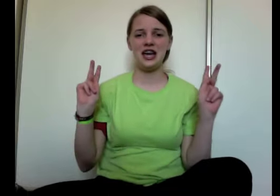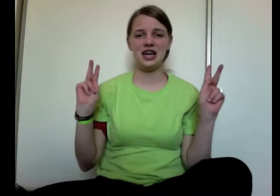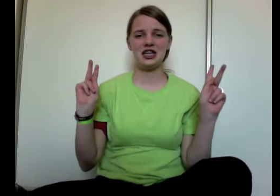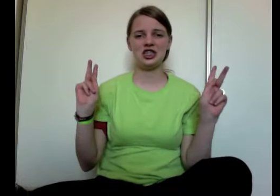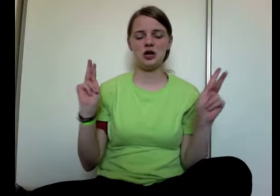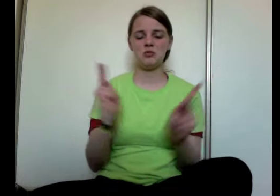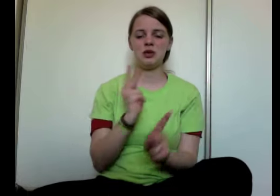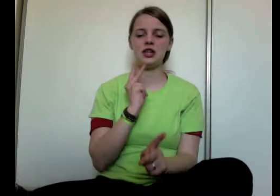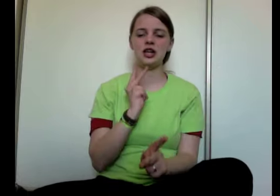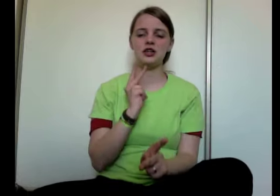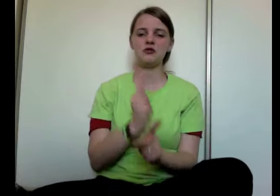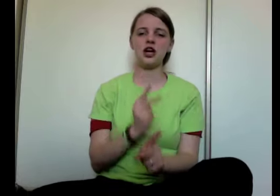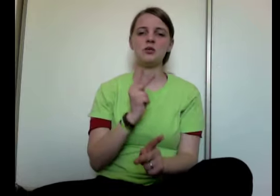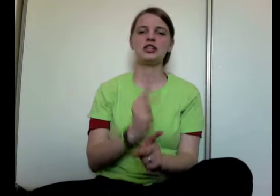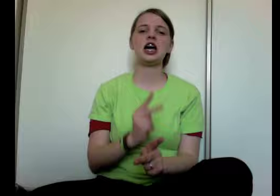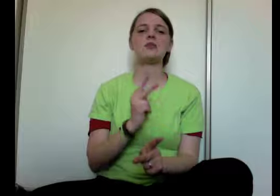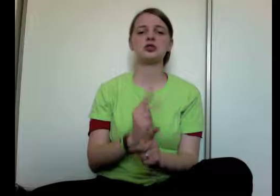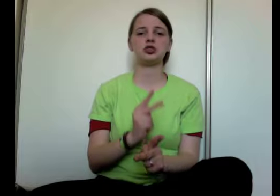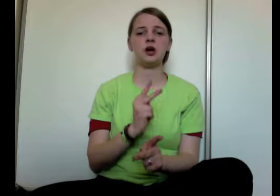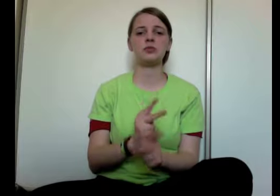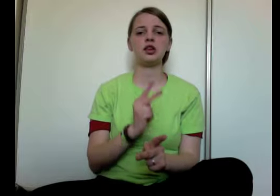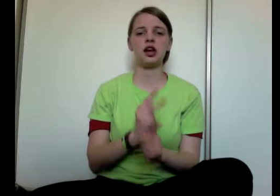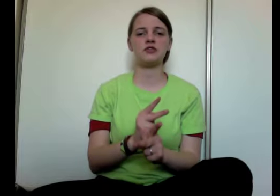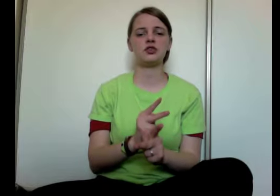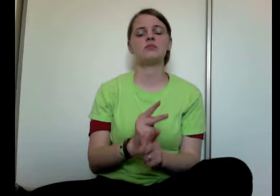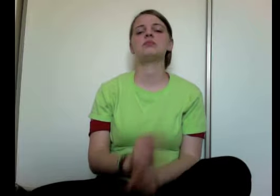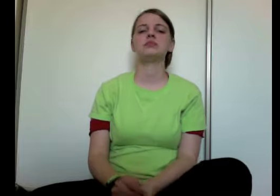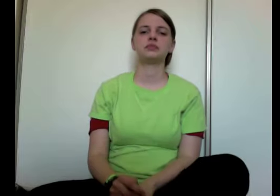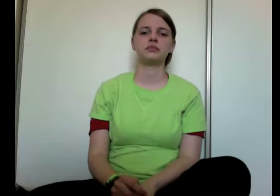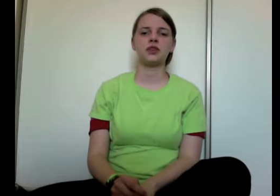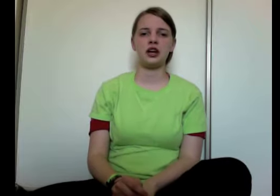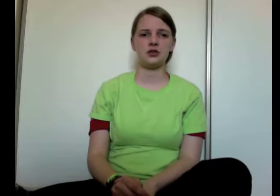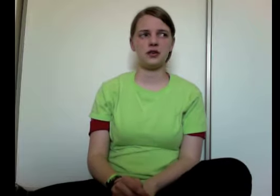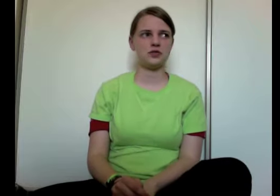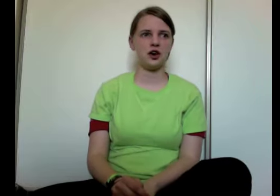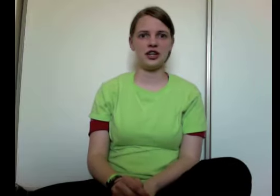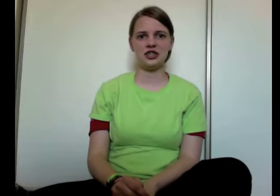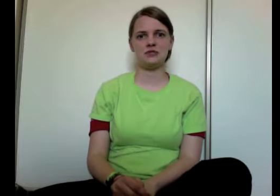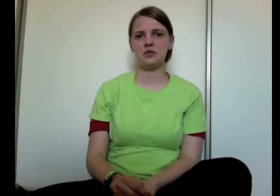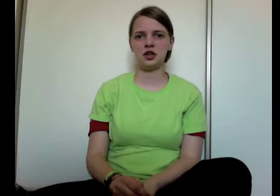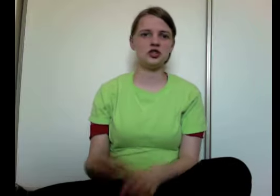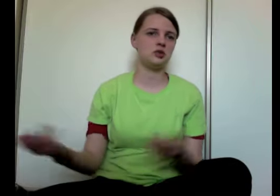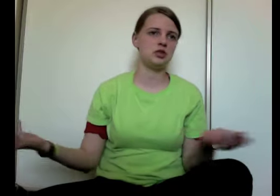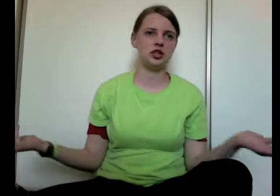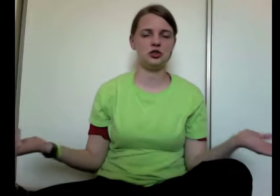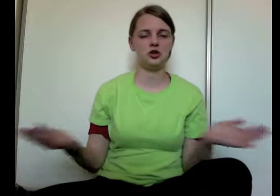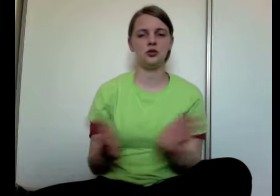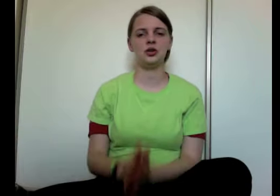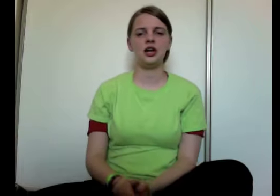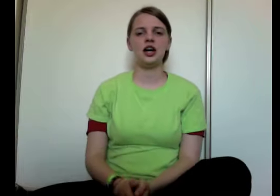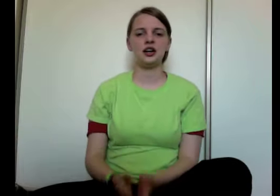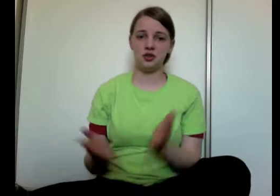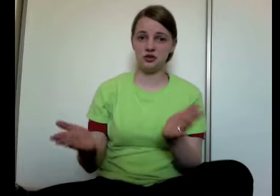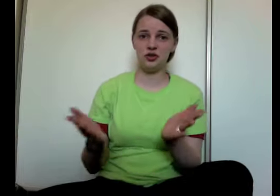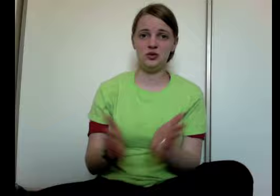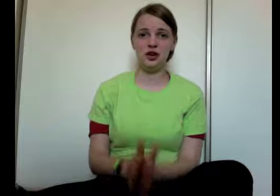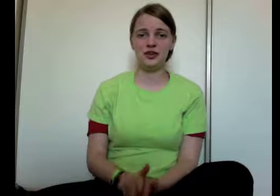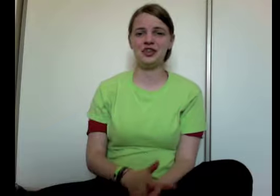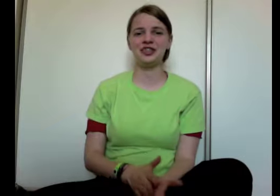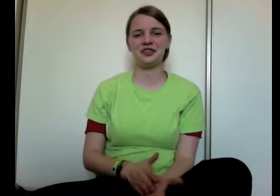hand shape, and then the right one taps on top of the left. I'm sorry, I just assumed that you knew. I don't know if you do know, so